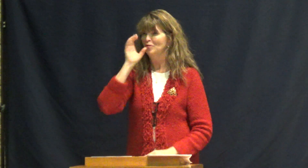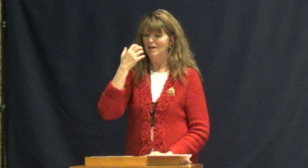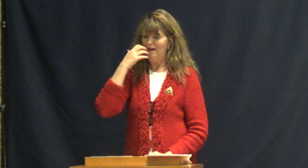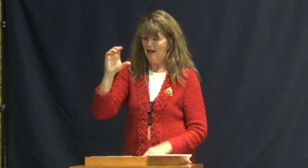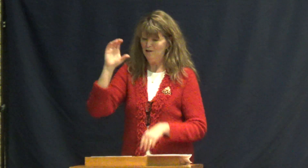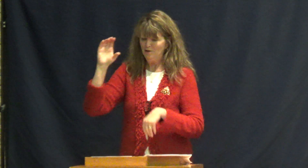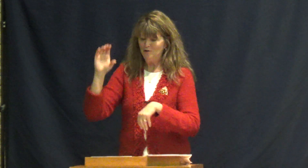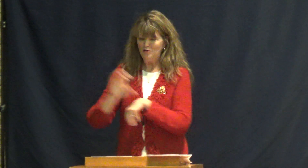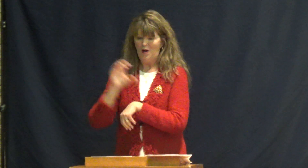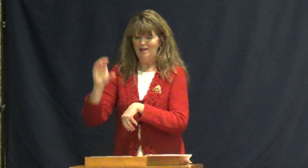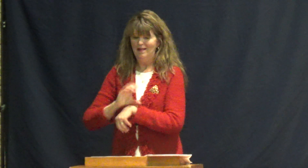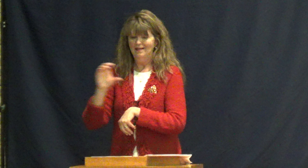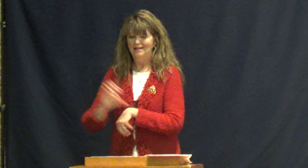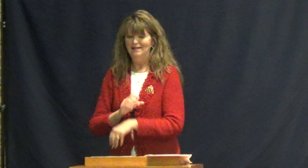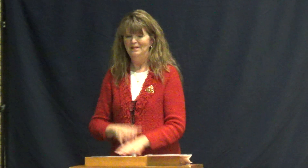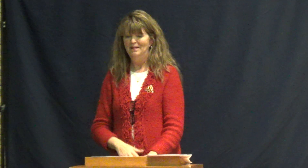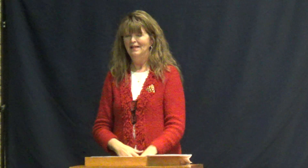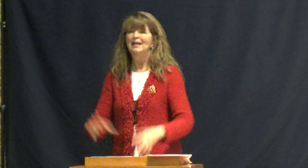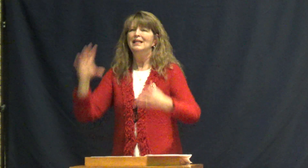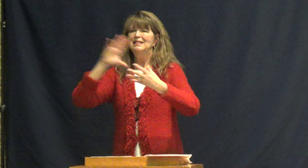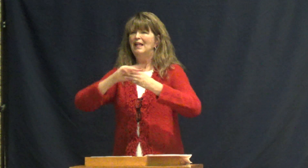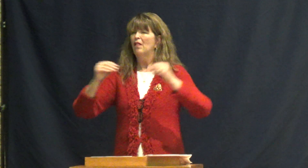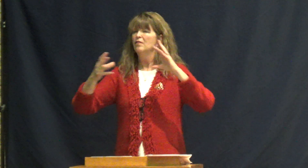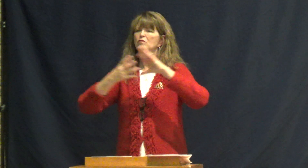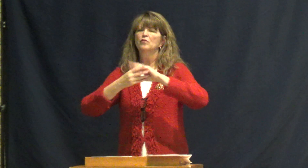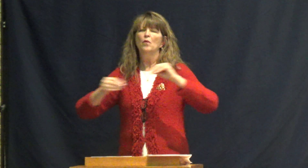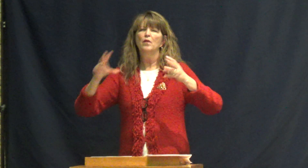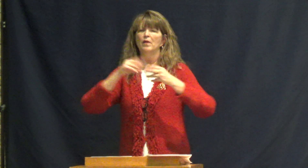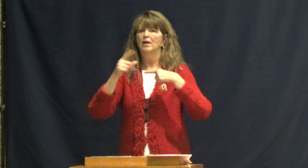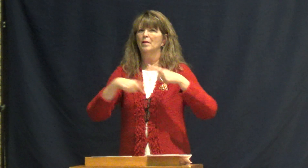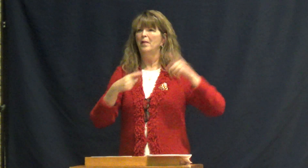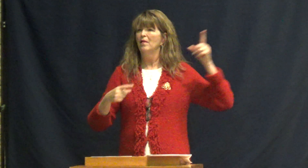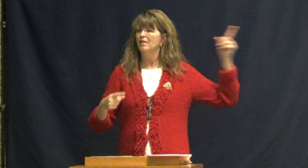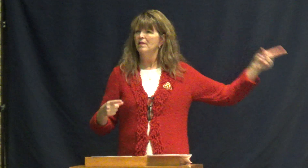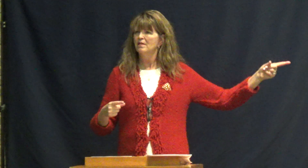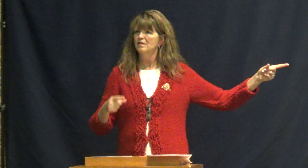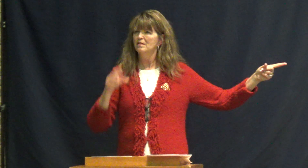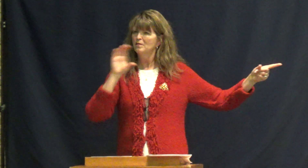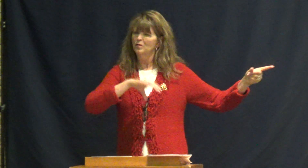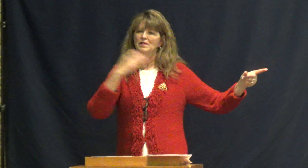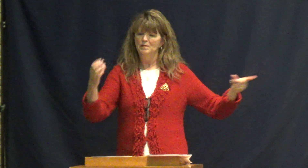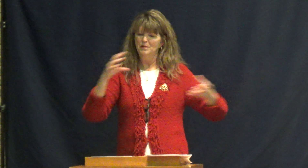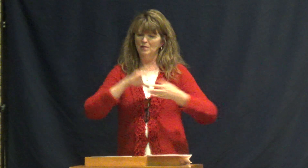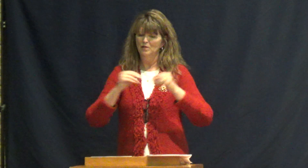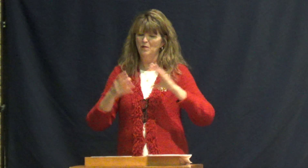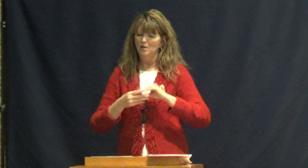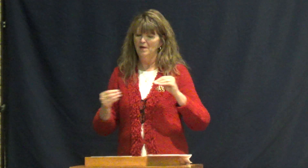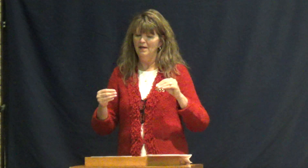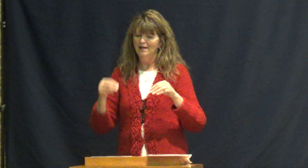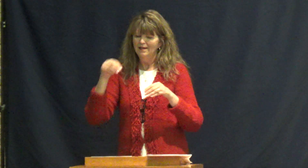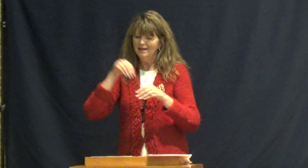Sit around your tree, drink some hot chocolate, and tell this story